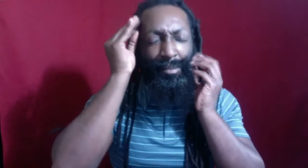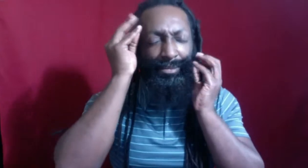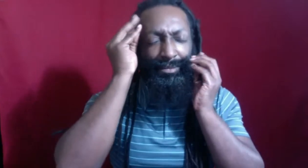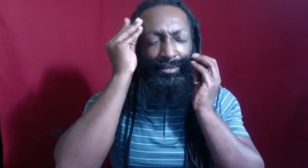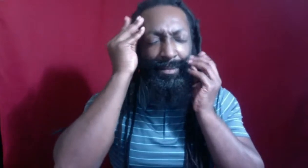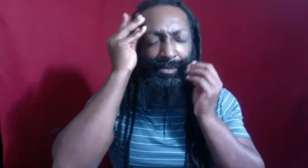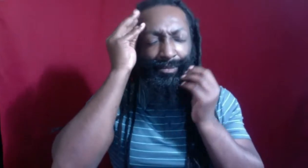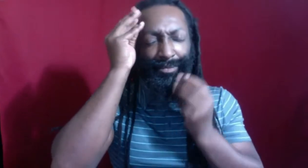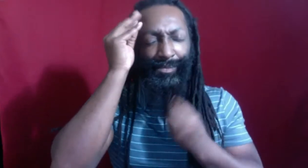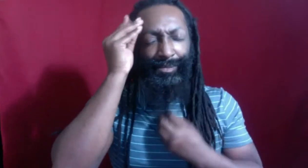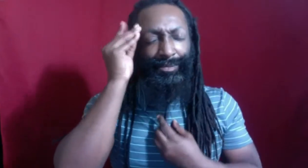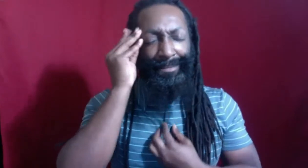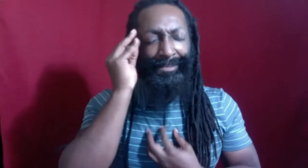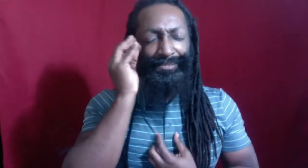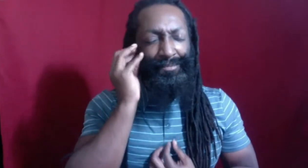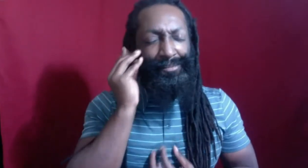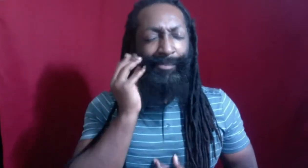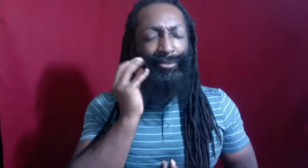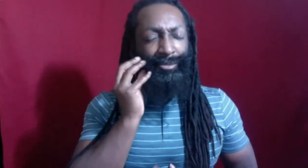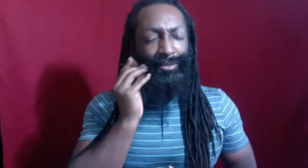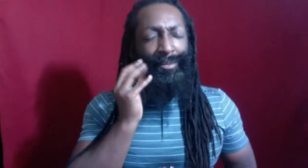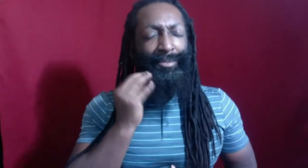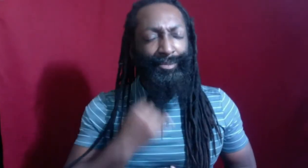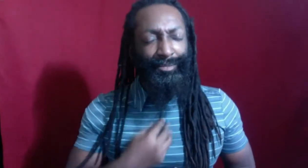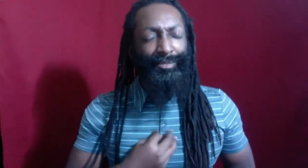chew on what we learned today.